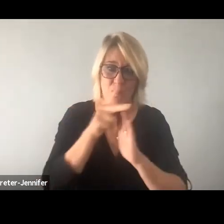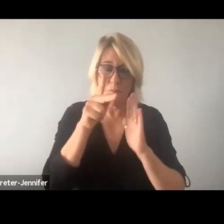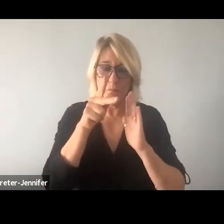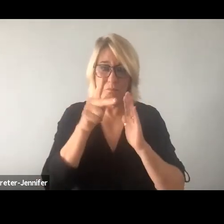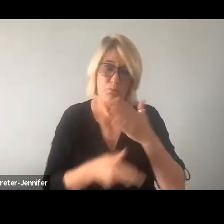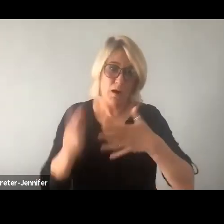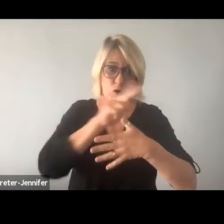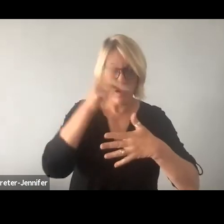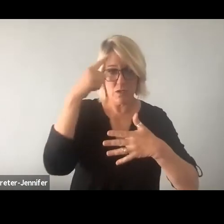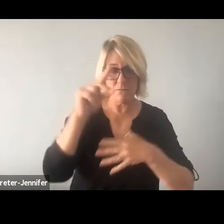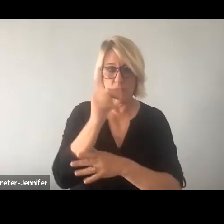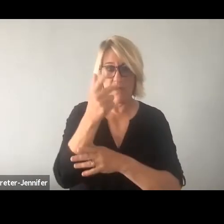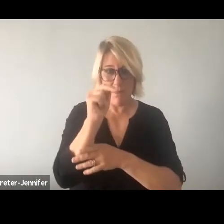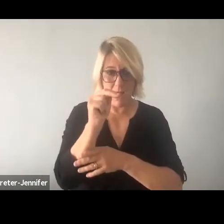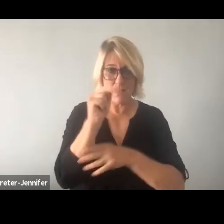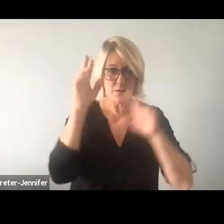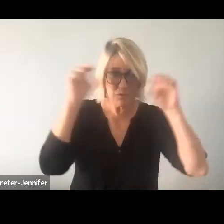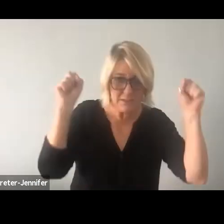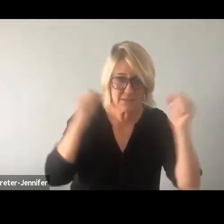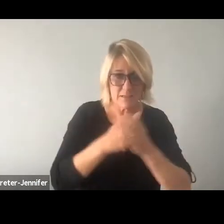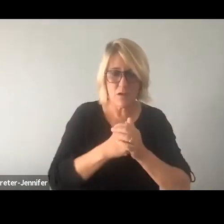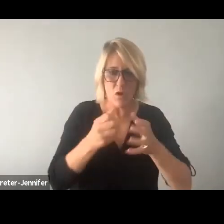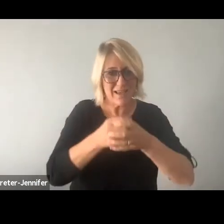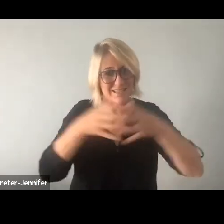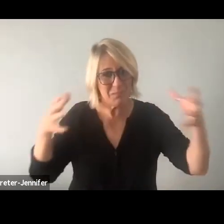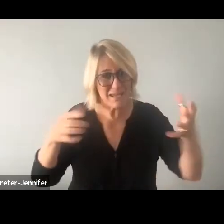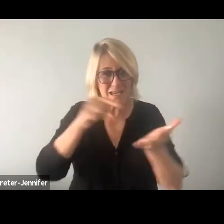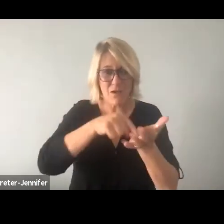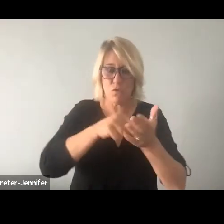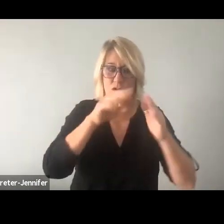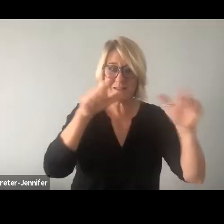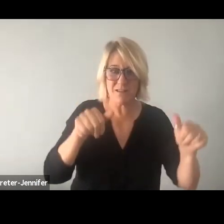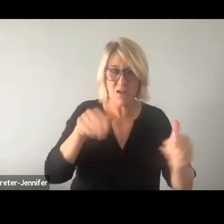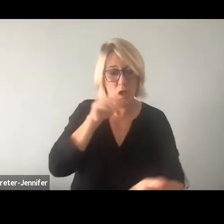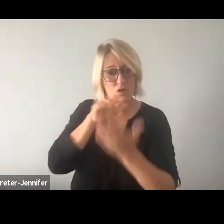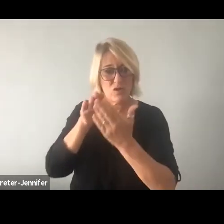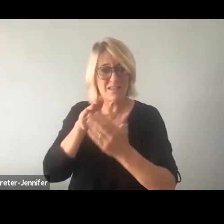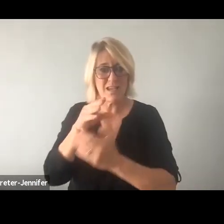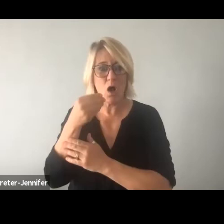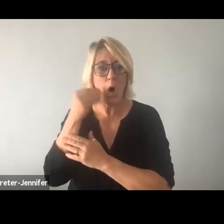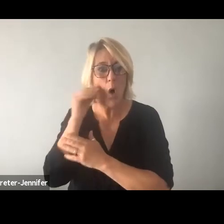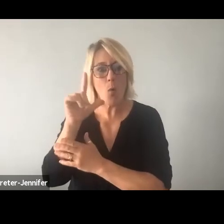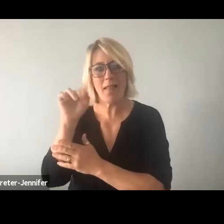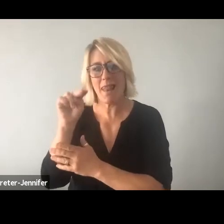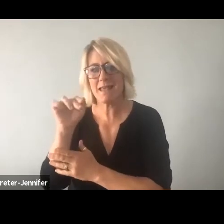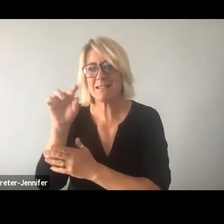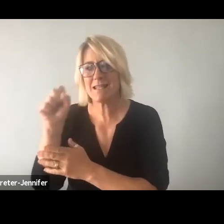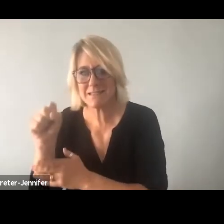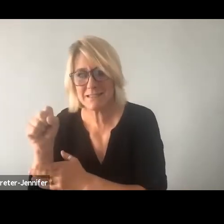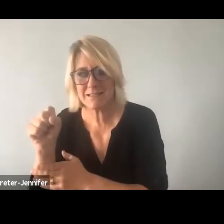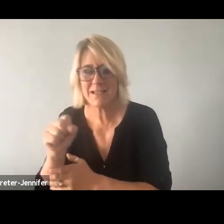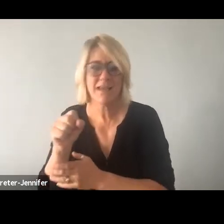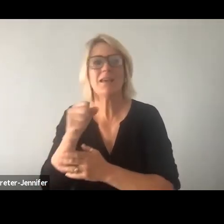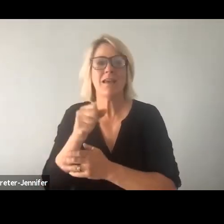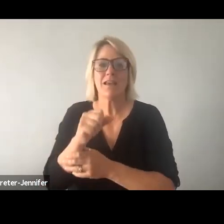like expanding accessible, affordable housing, addressing homelessness, which is disproportionately made up